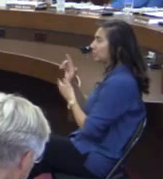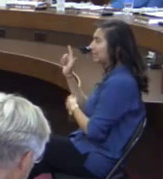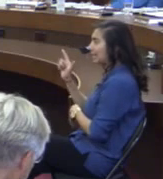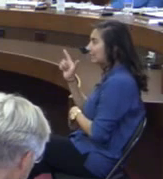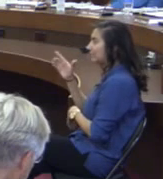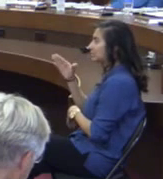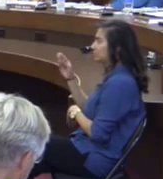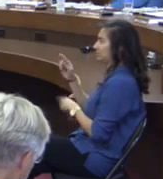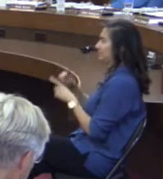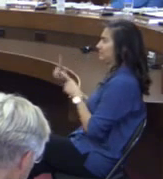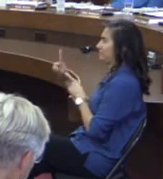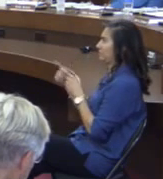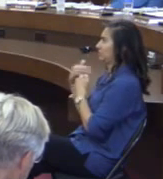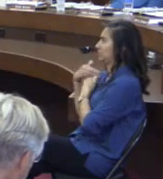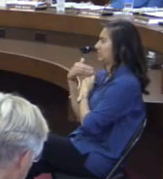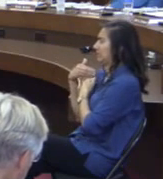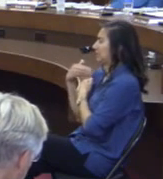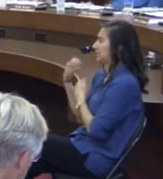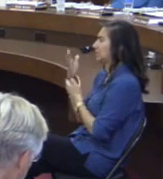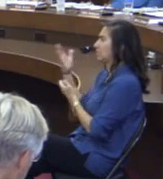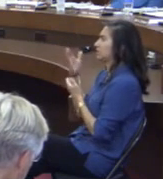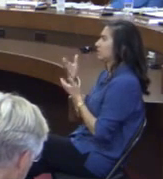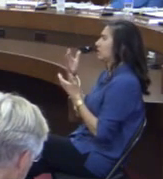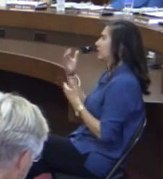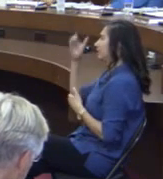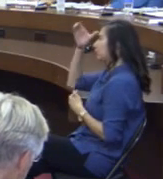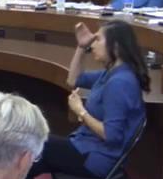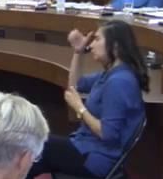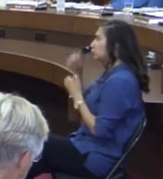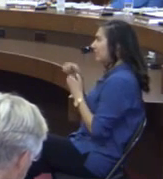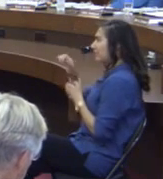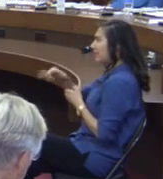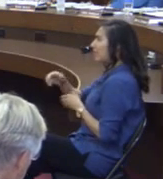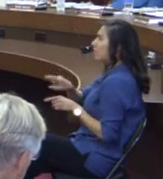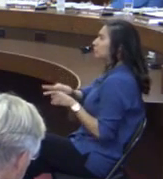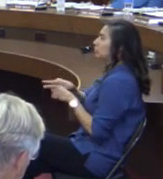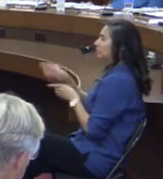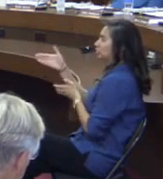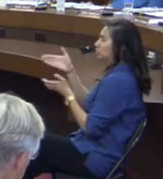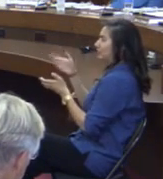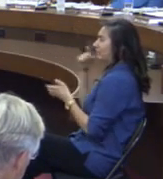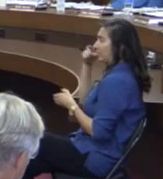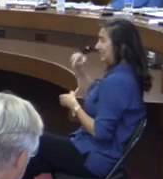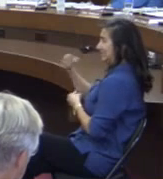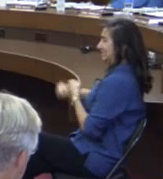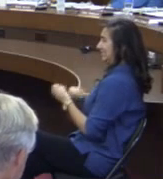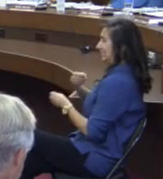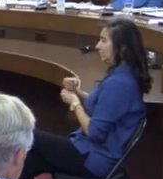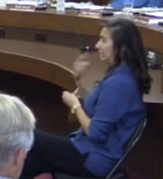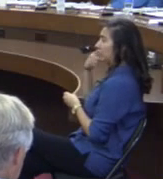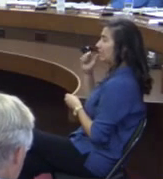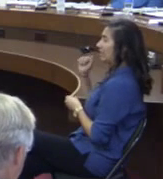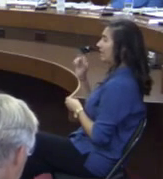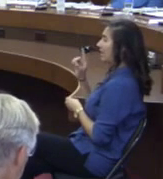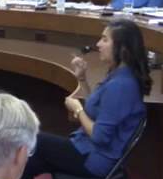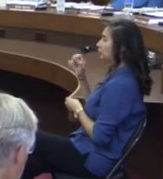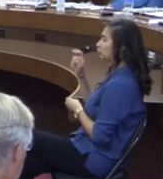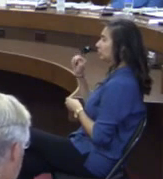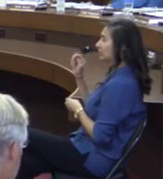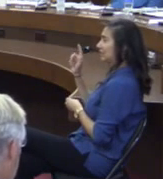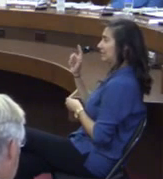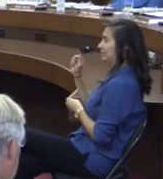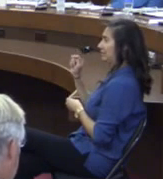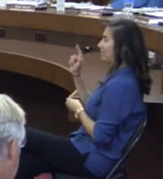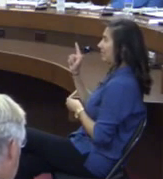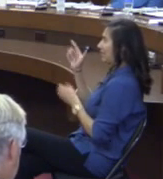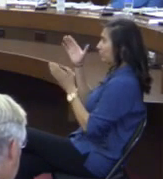various capacities, brings a lot of knowledge to that, and has been serving for this past year as one of our adjunct librarians and has been doing